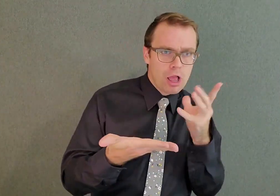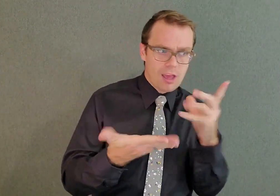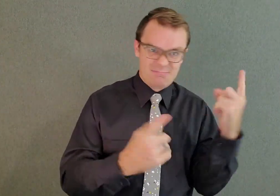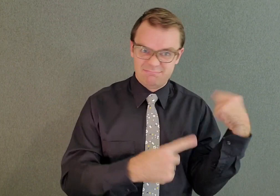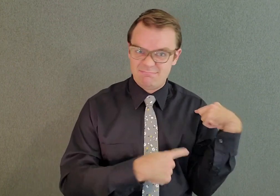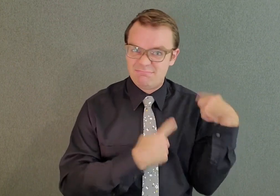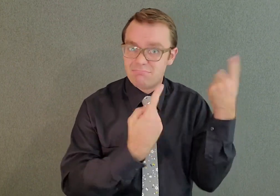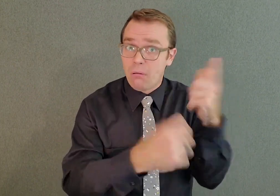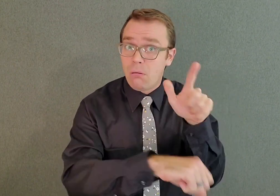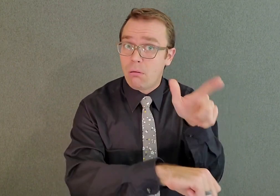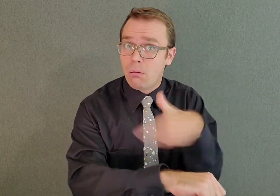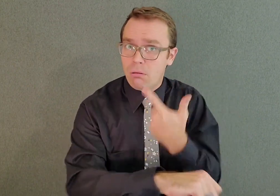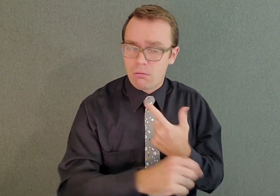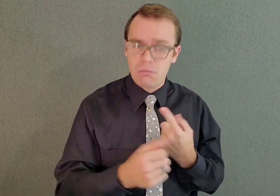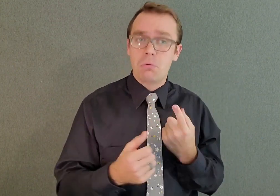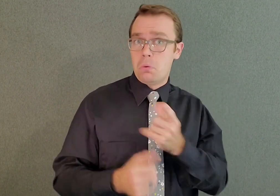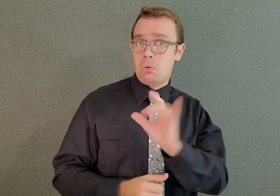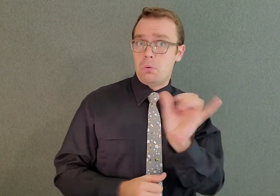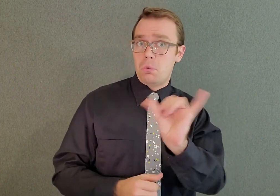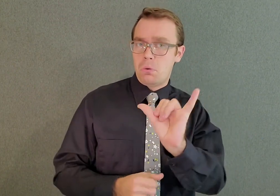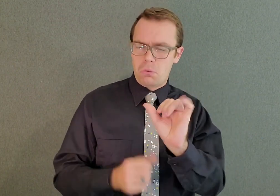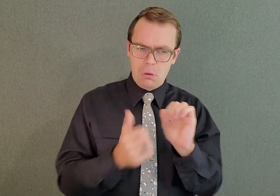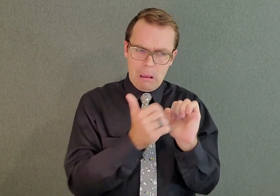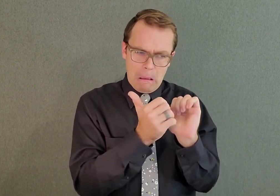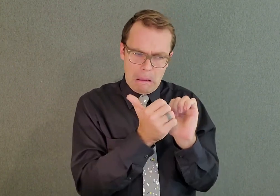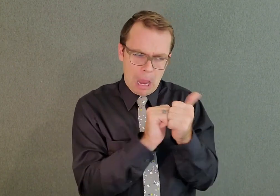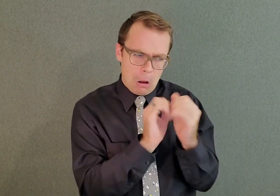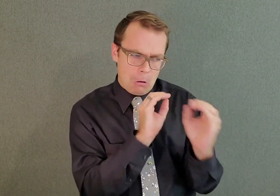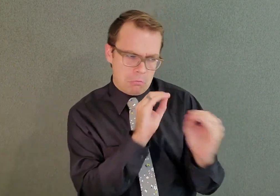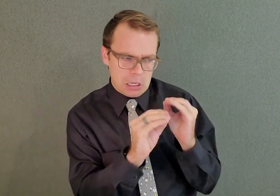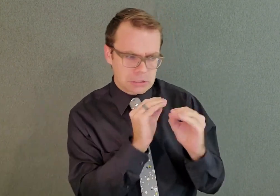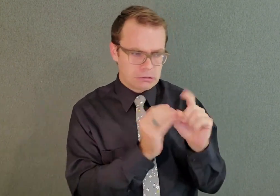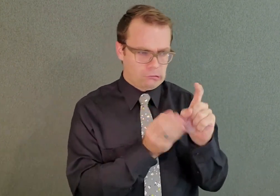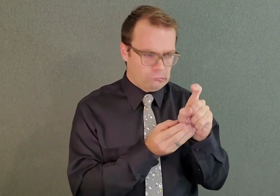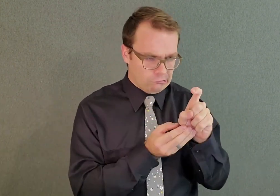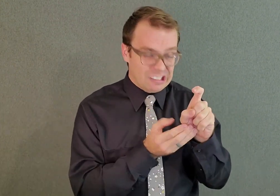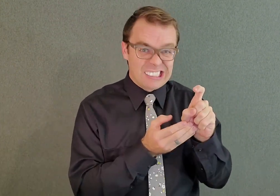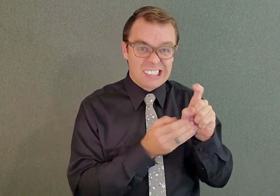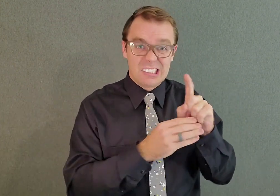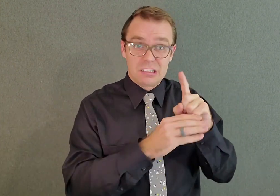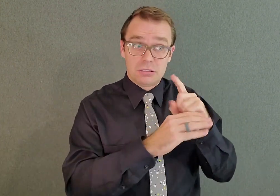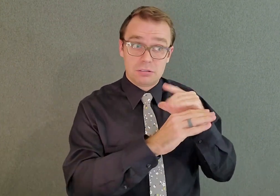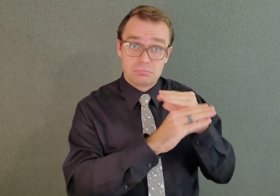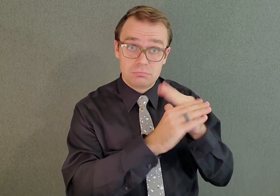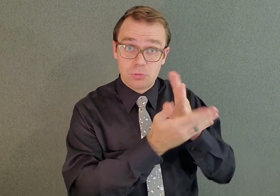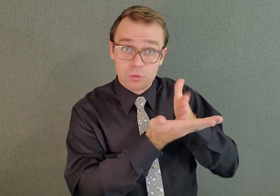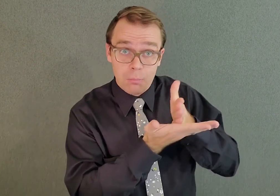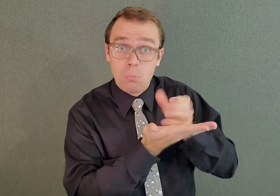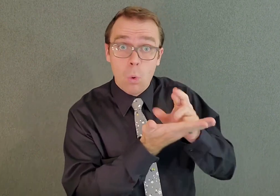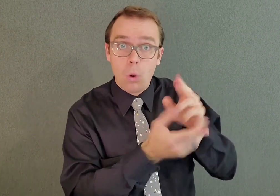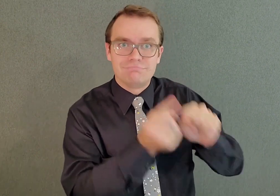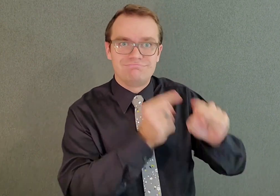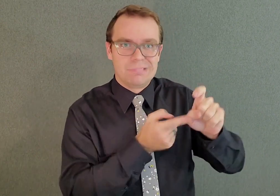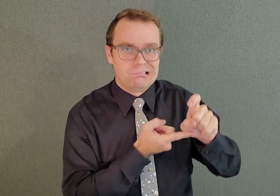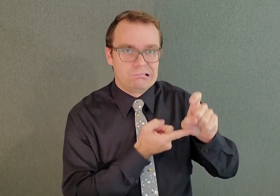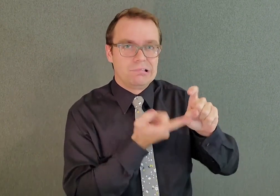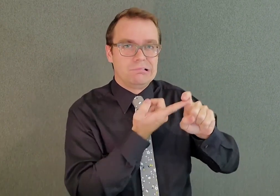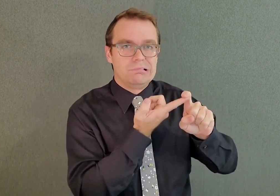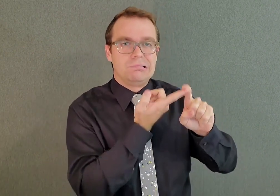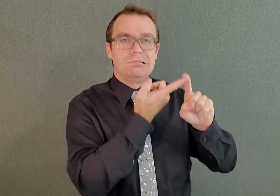the process has been taking place, and more importantly, how to correct it to reverse or halt the progression. It is